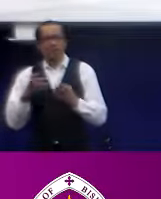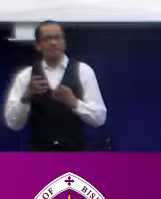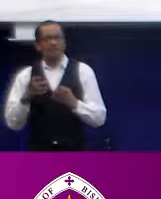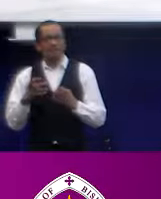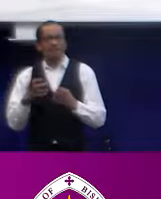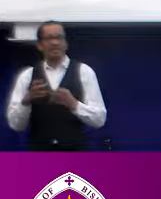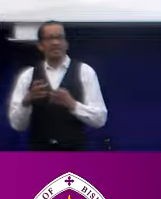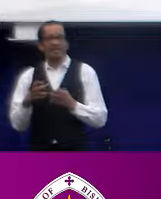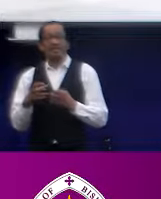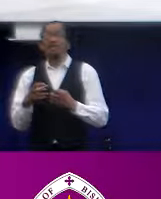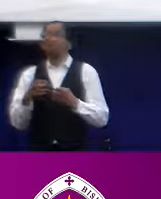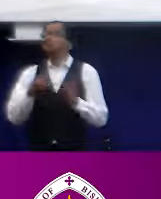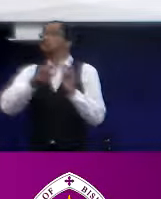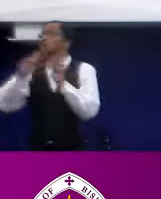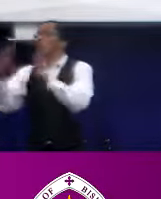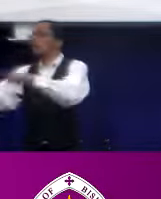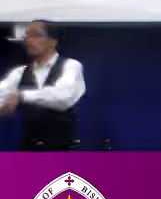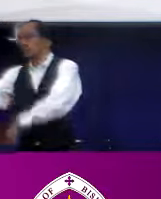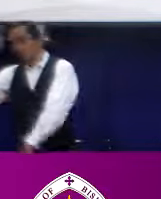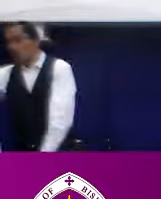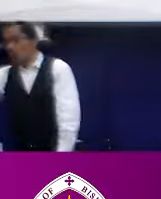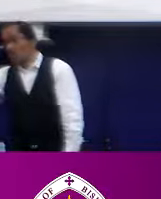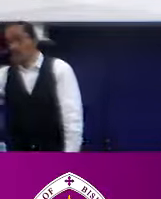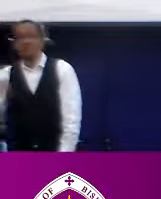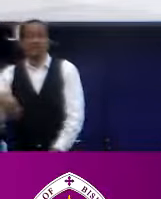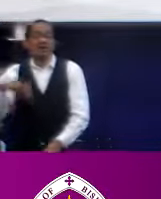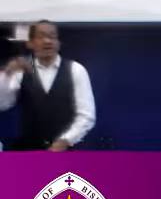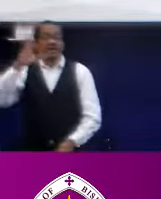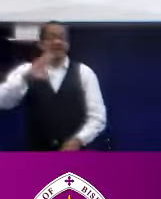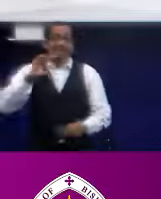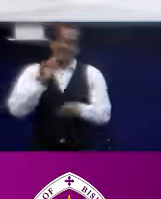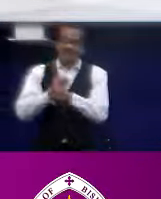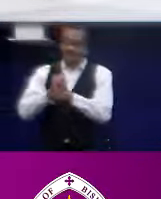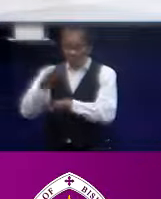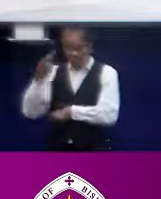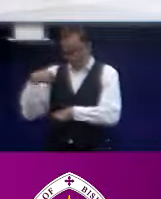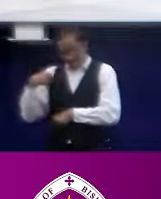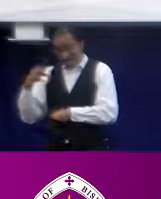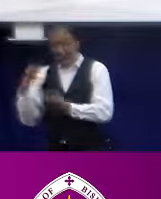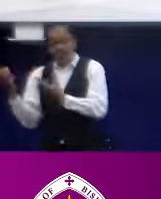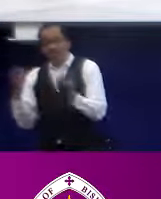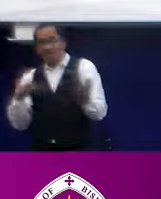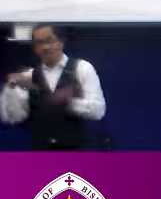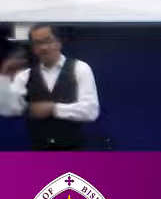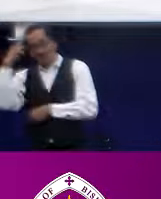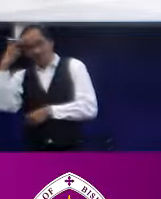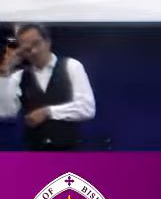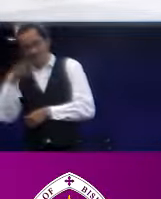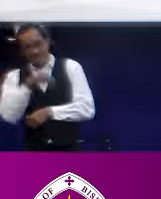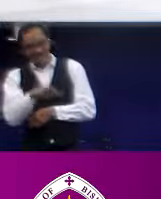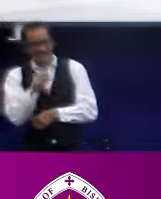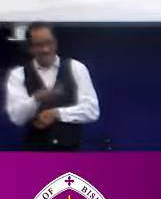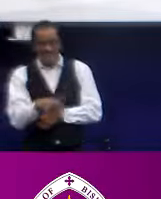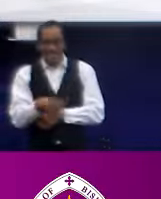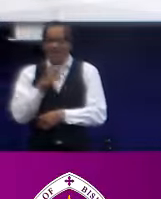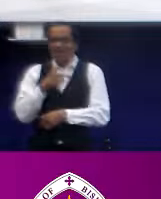God's will is for me to take it to make it wrong. God got work for me to do it wrong, Paul said. And not only did he